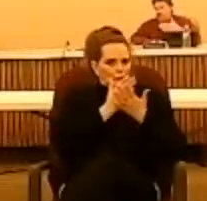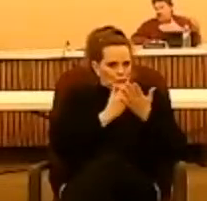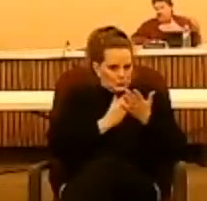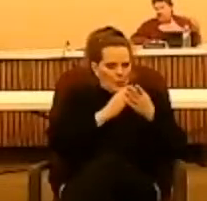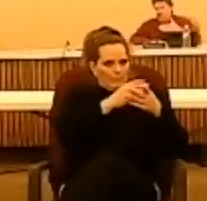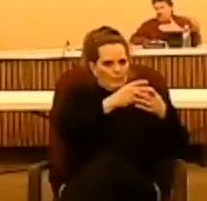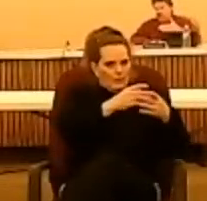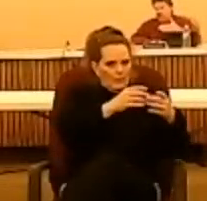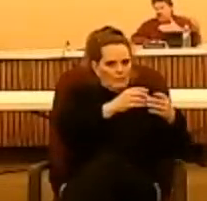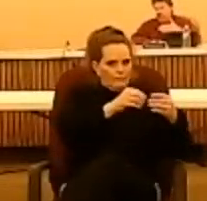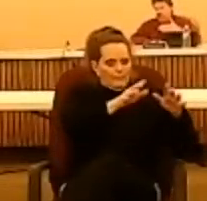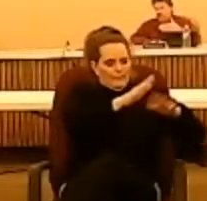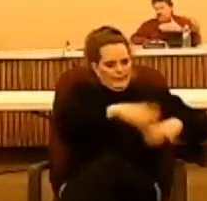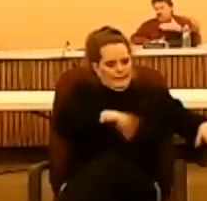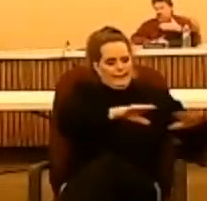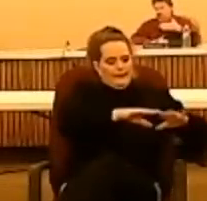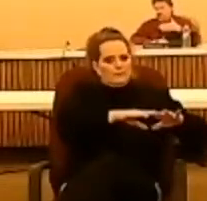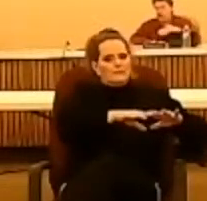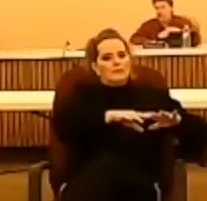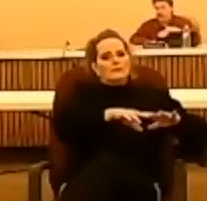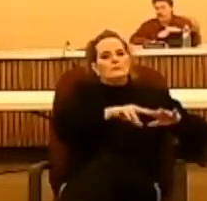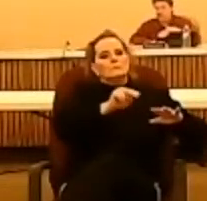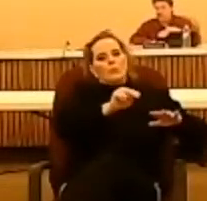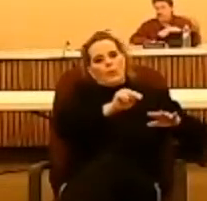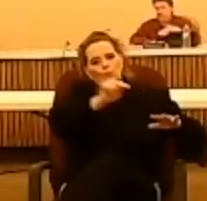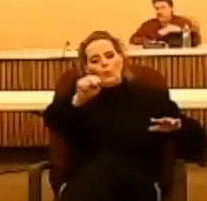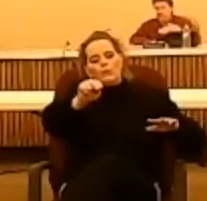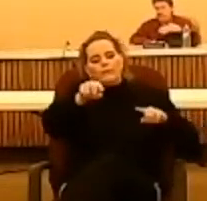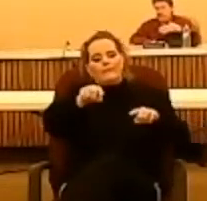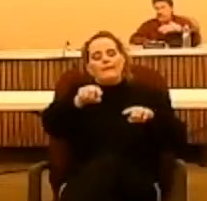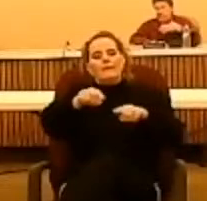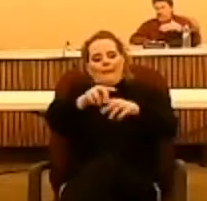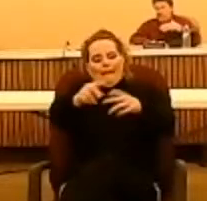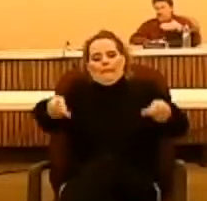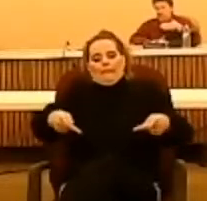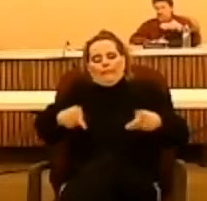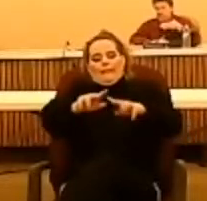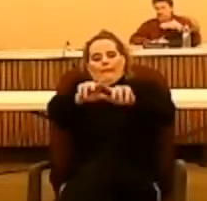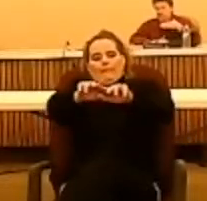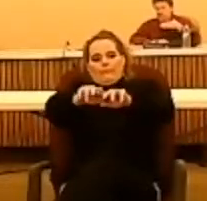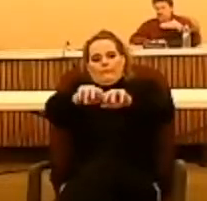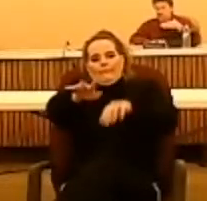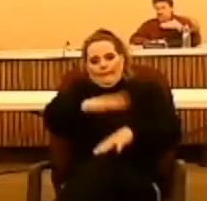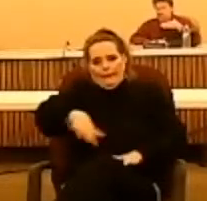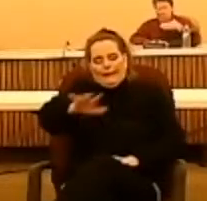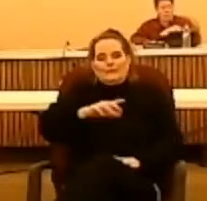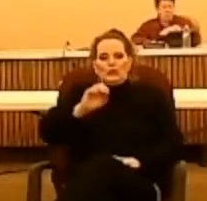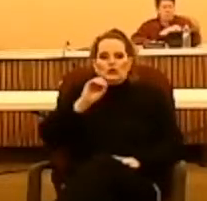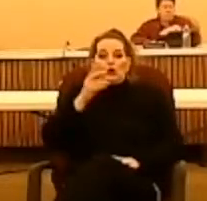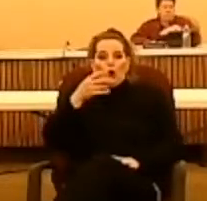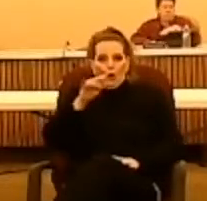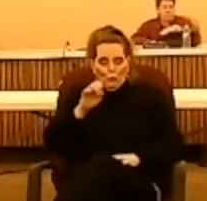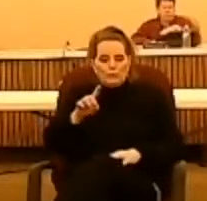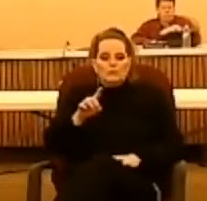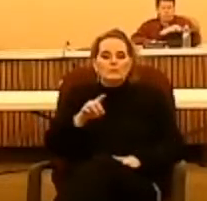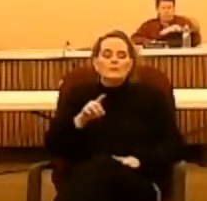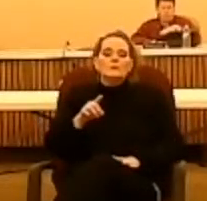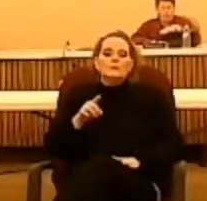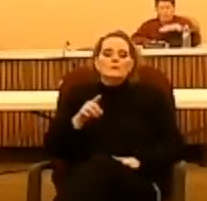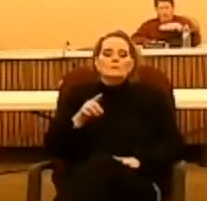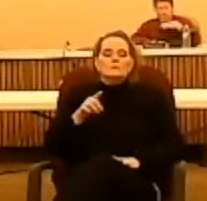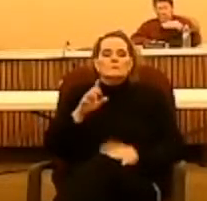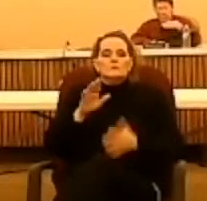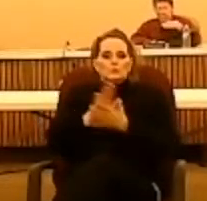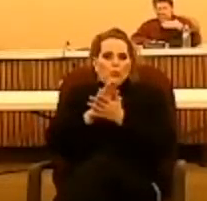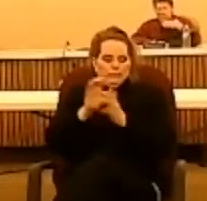to the north of that stretch that is owned by the school district. It was donated to the school district